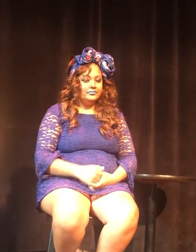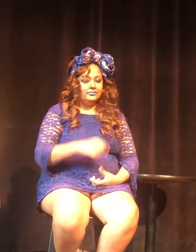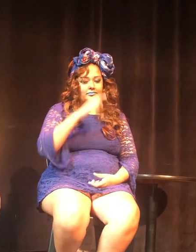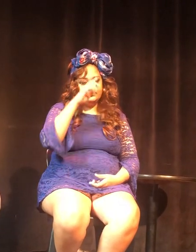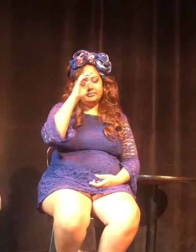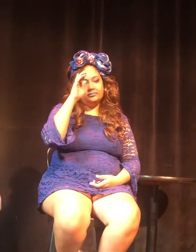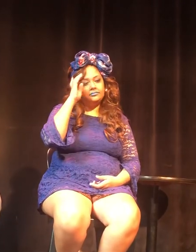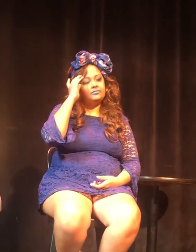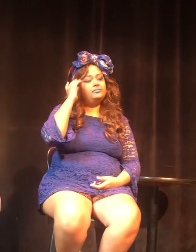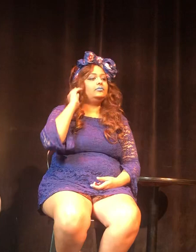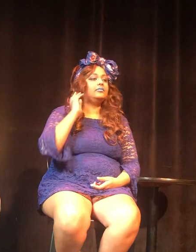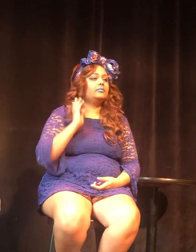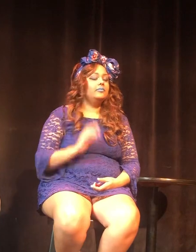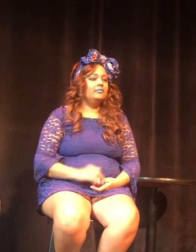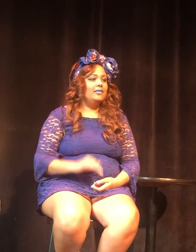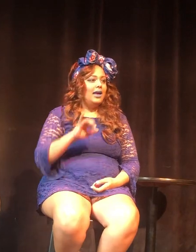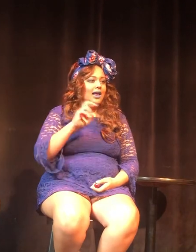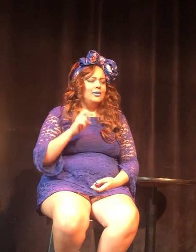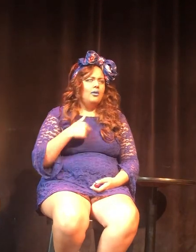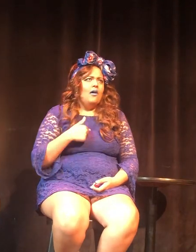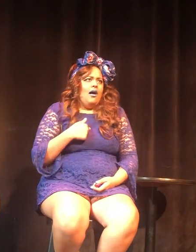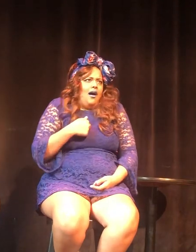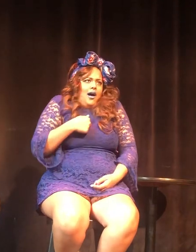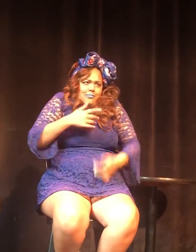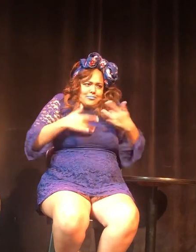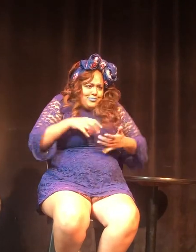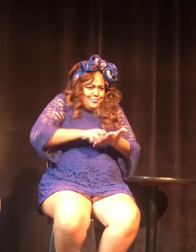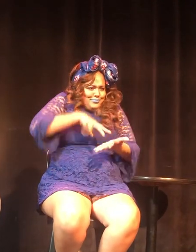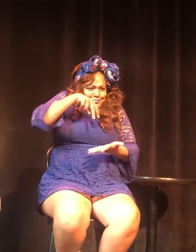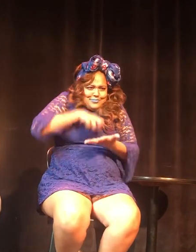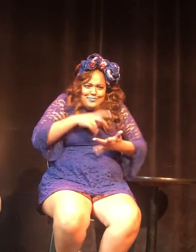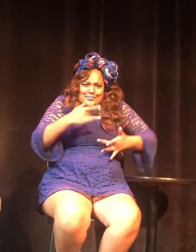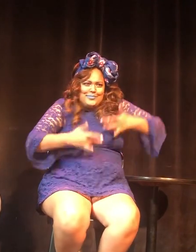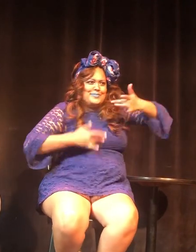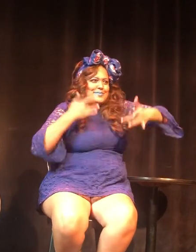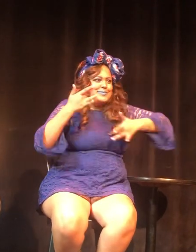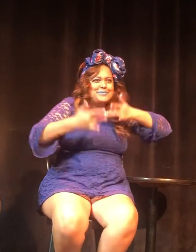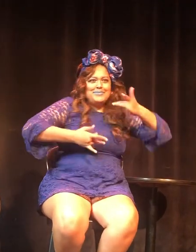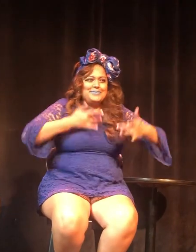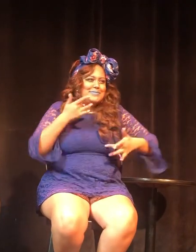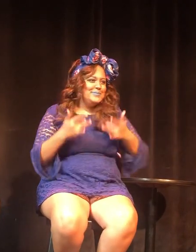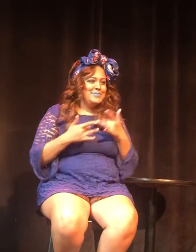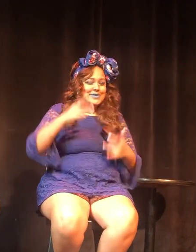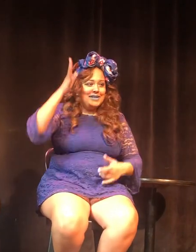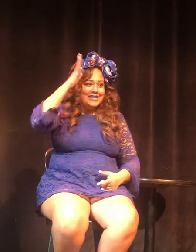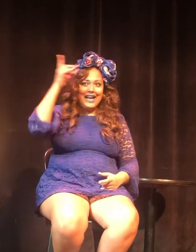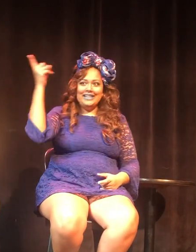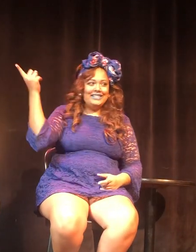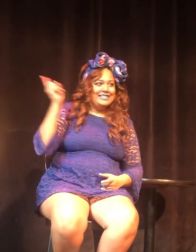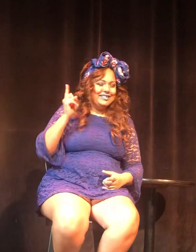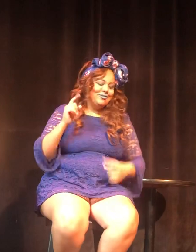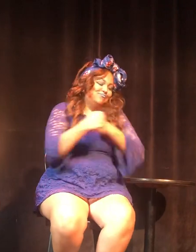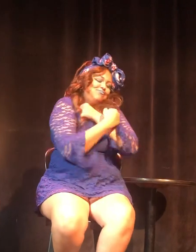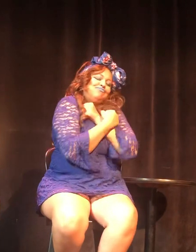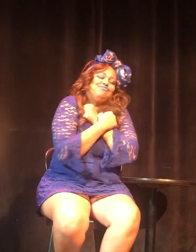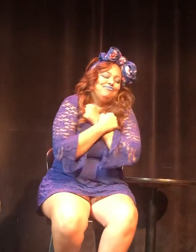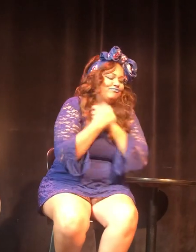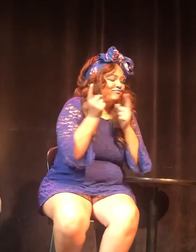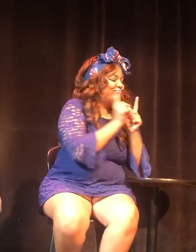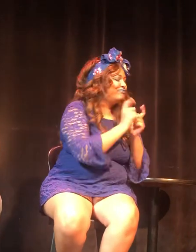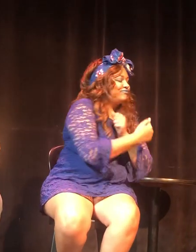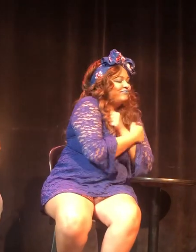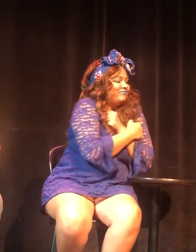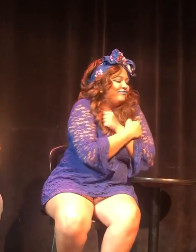Izzy said, Pumped, as their dad came up behind and gave them a hug. Abby